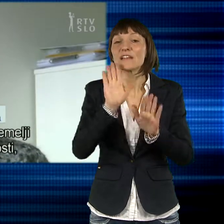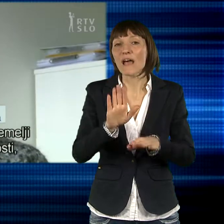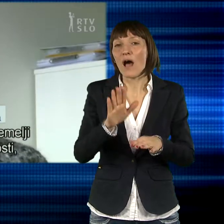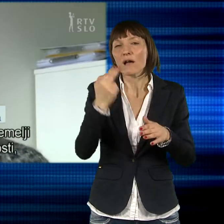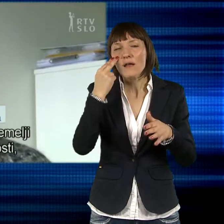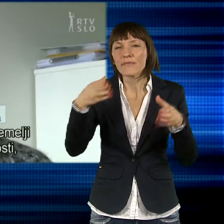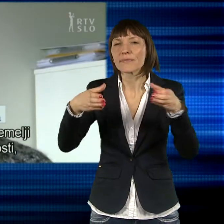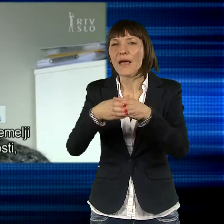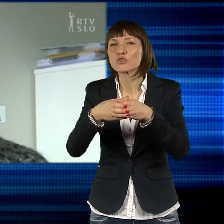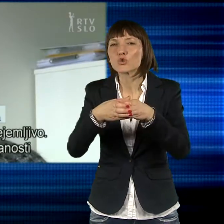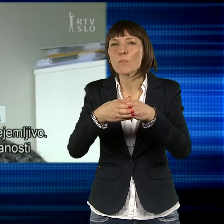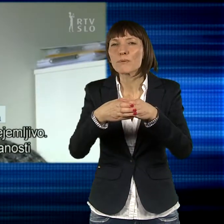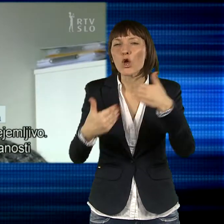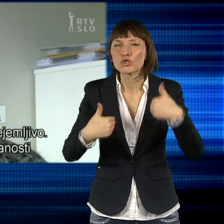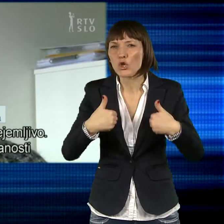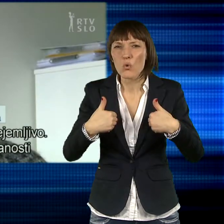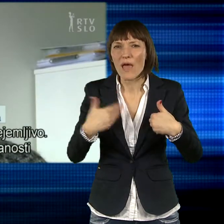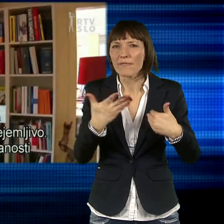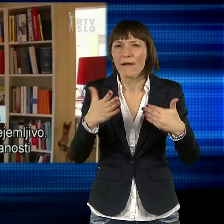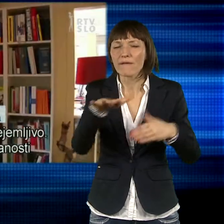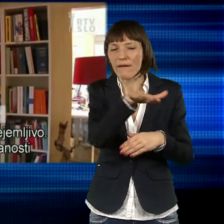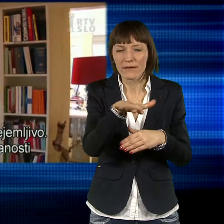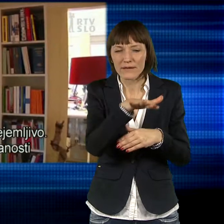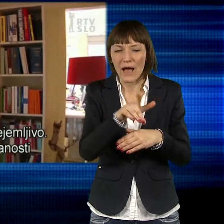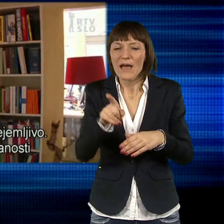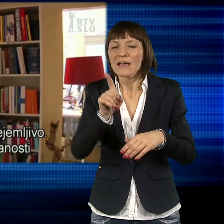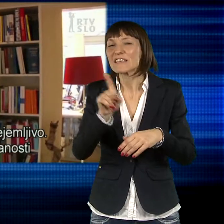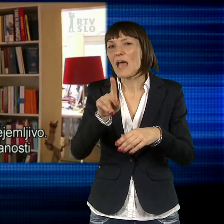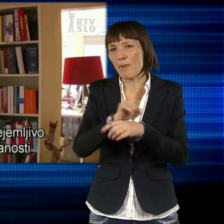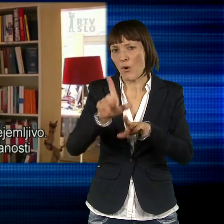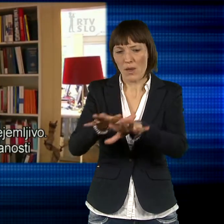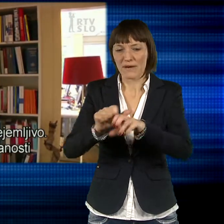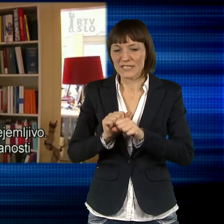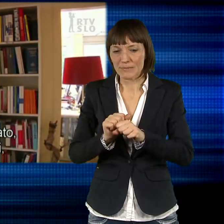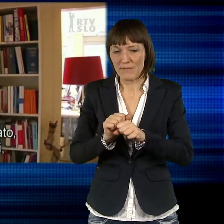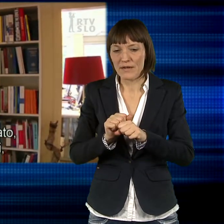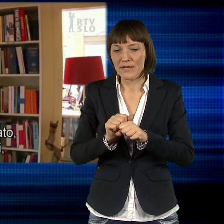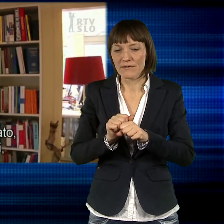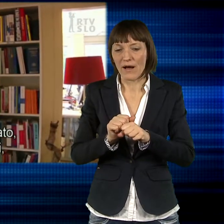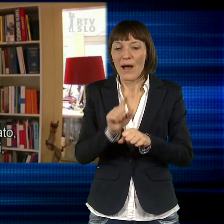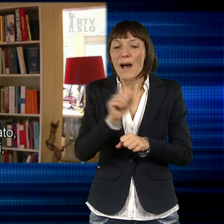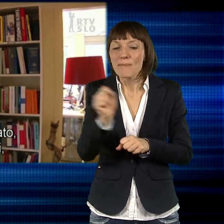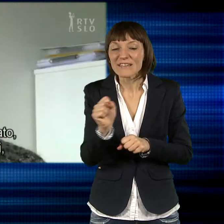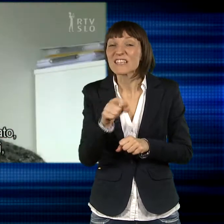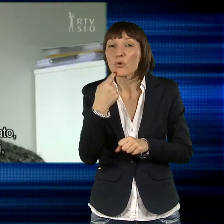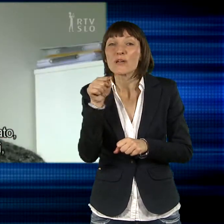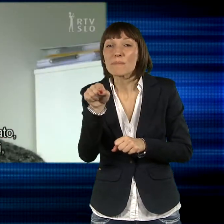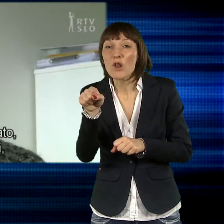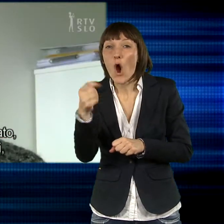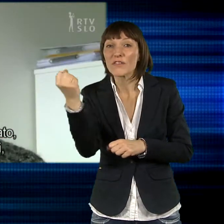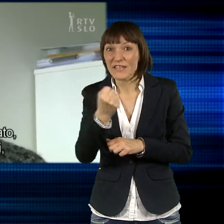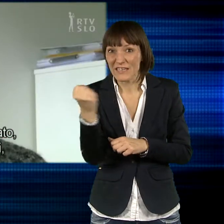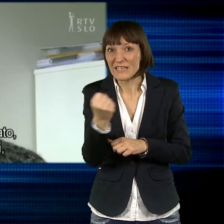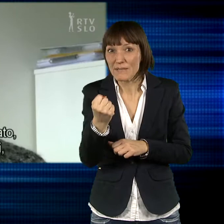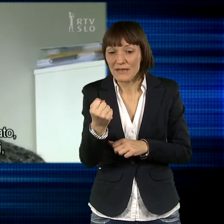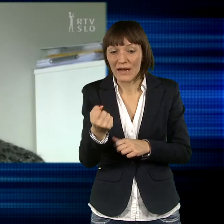on ethnicity, and that is absolutely unacceptable. So it's guilt by association, and it's not guilt by association because someone has been a